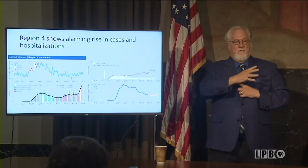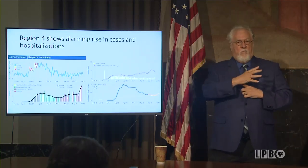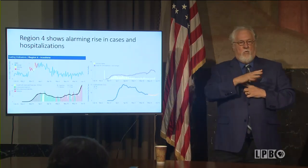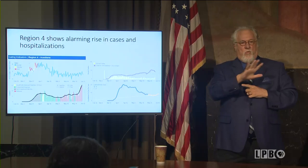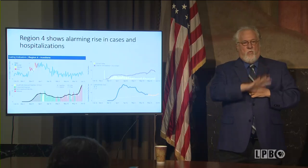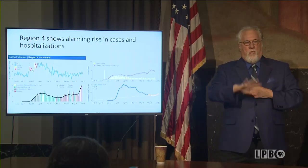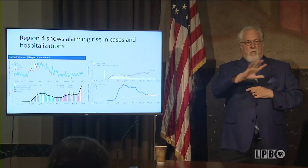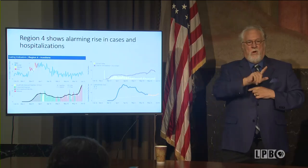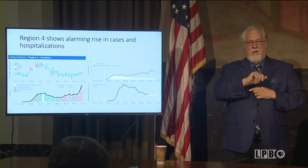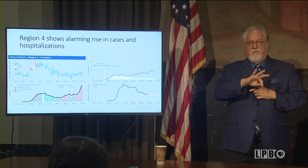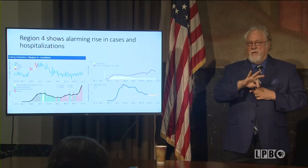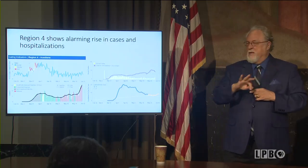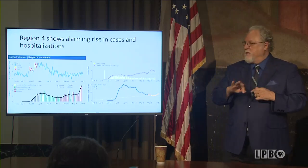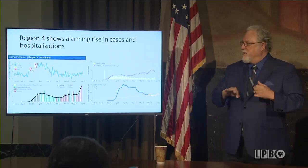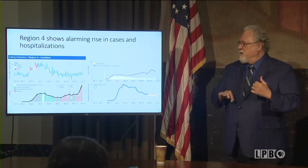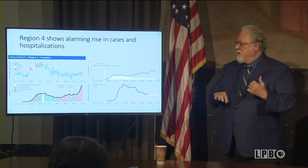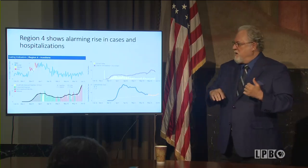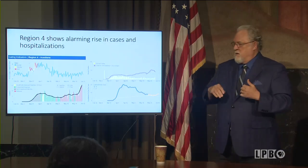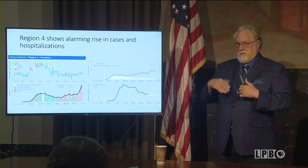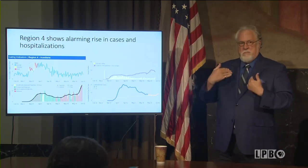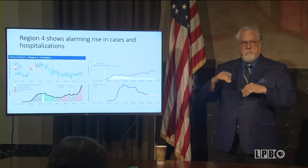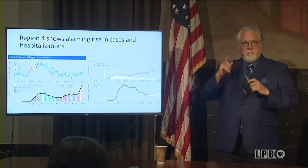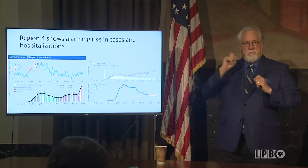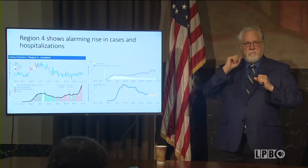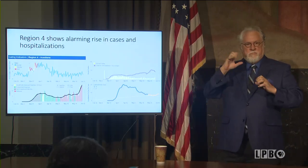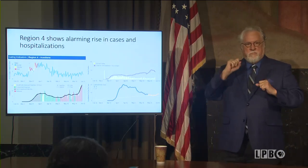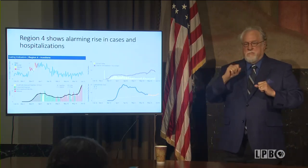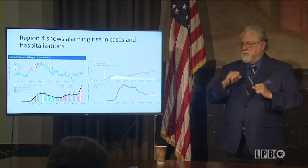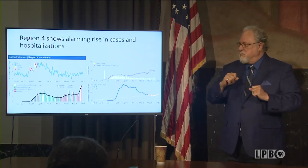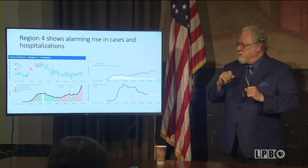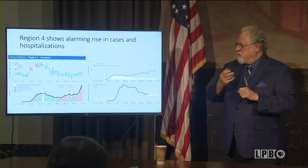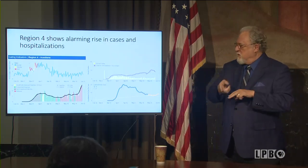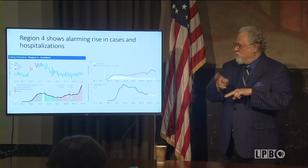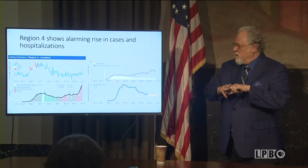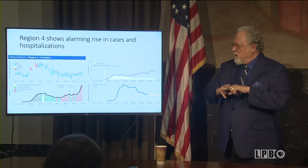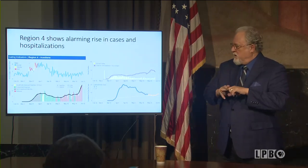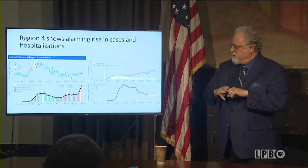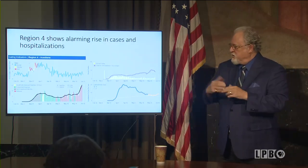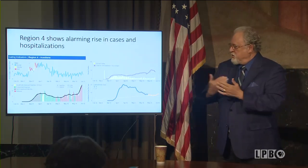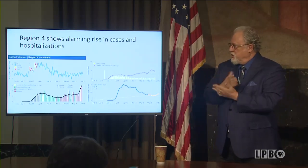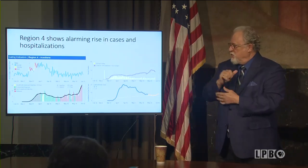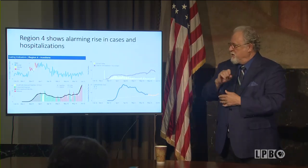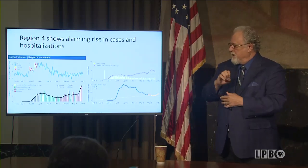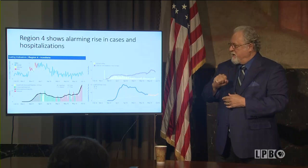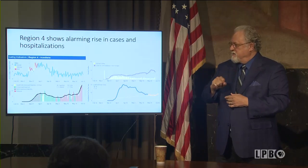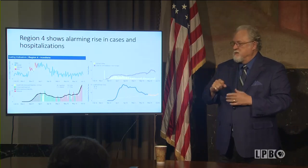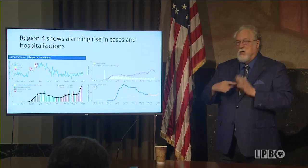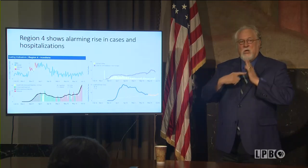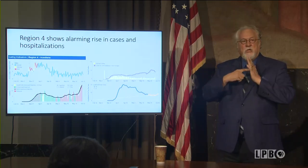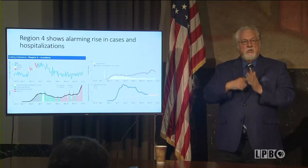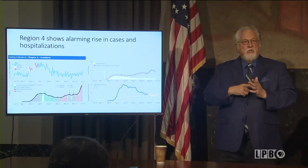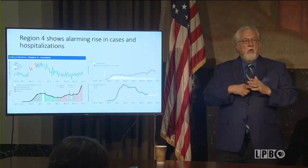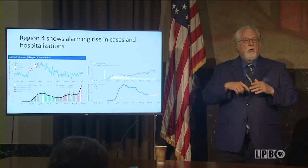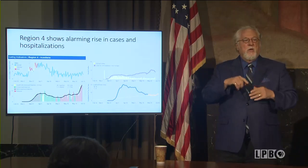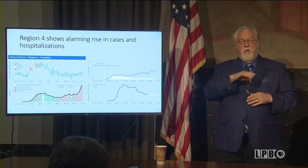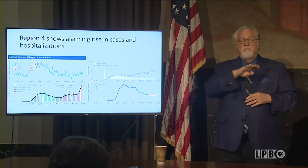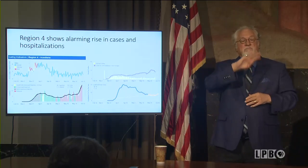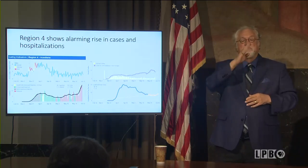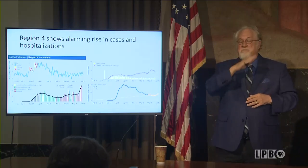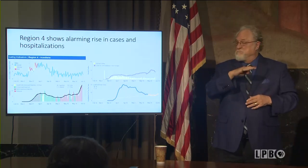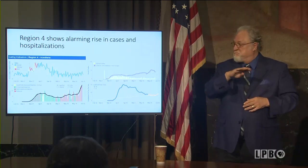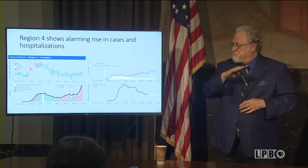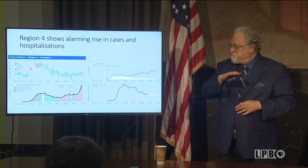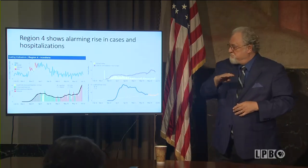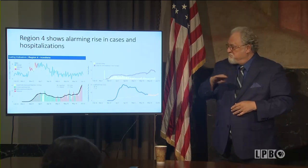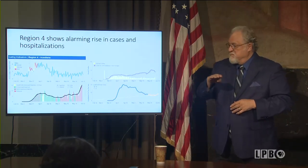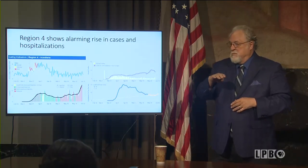And Region 4 has shown a very alarming rise in new cases. It was showing essentially nearly like a plateau, I think, the